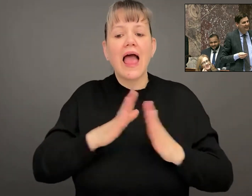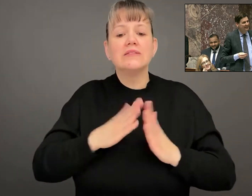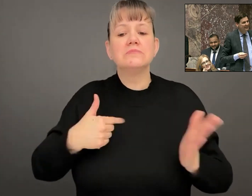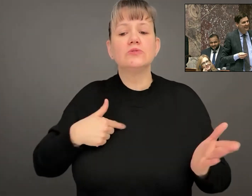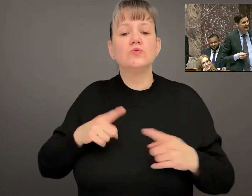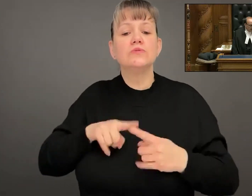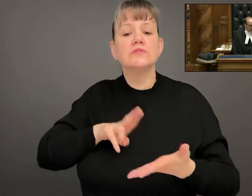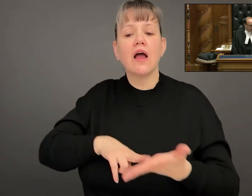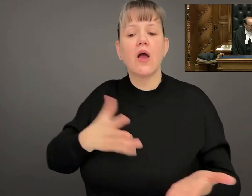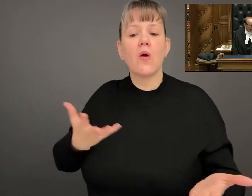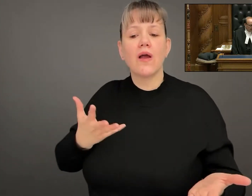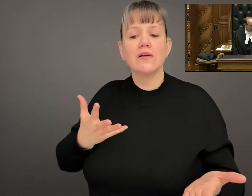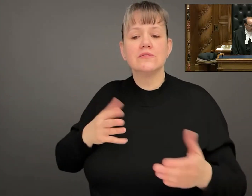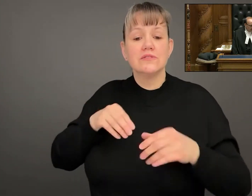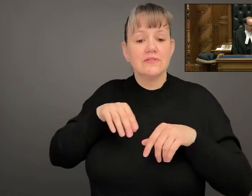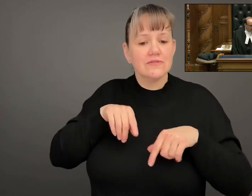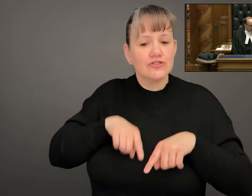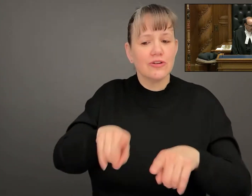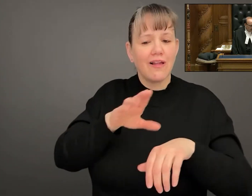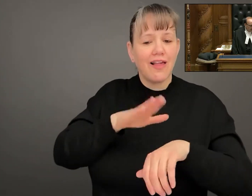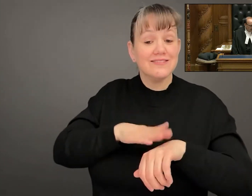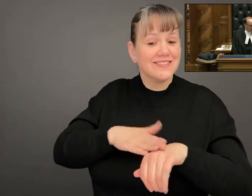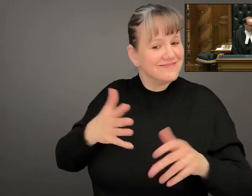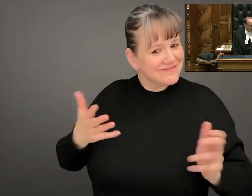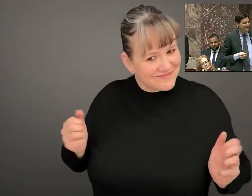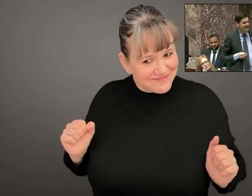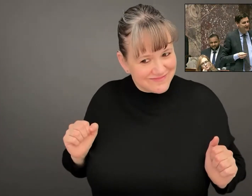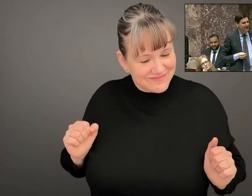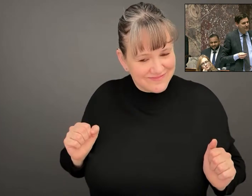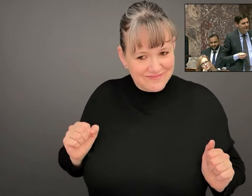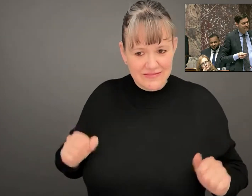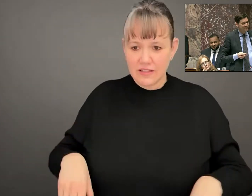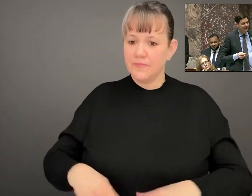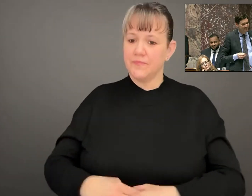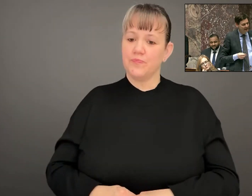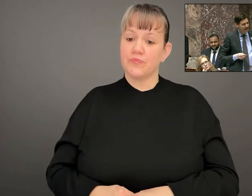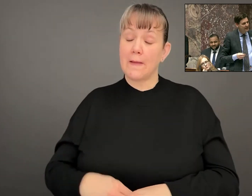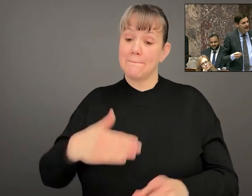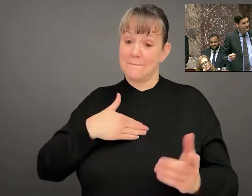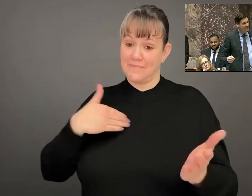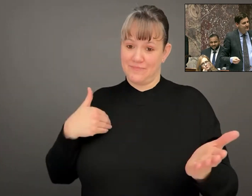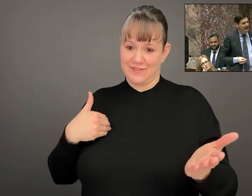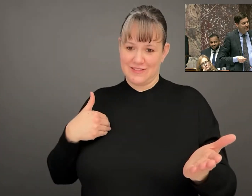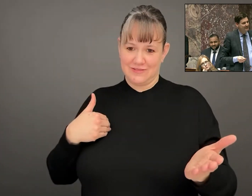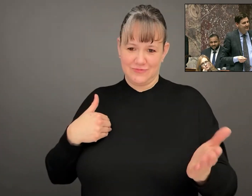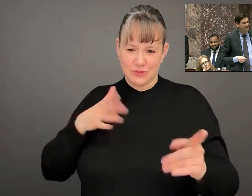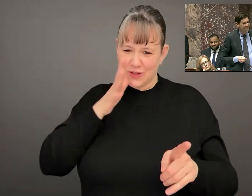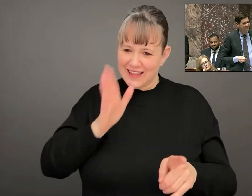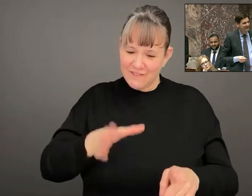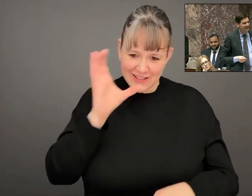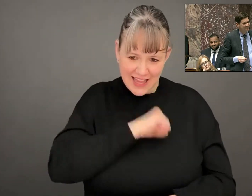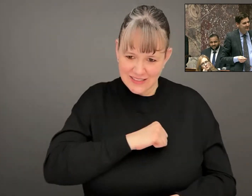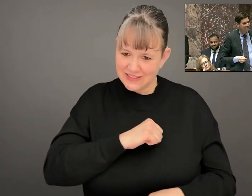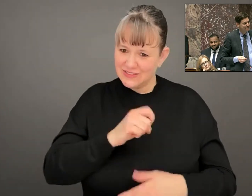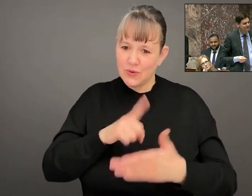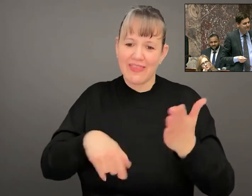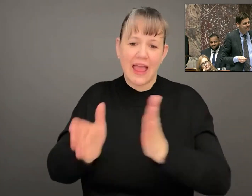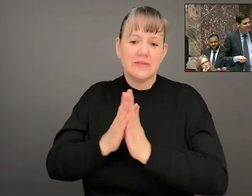Member for North Island, please. You'll never guess what they asked me to sign, Honourable Speaker. They asked me to sign...